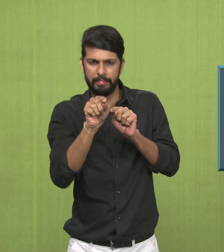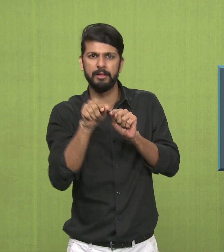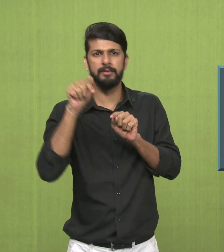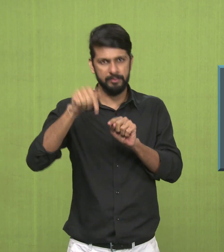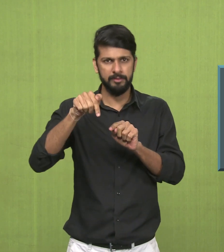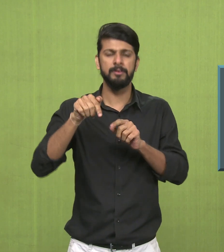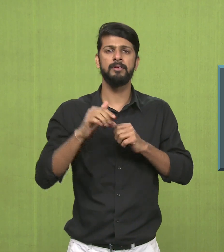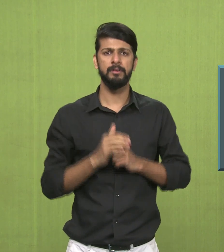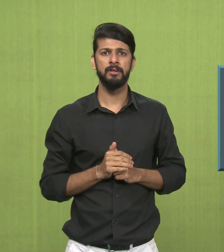Kilimanur